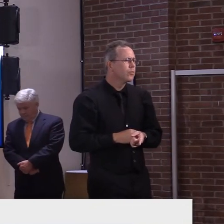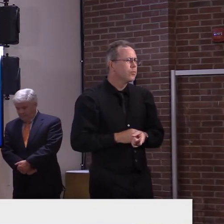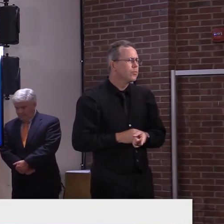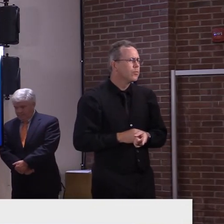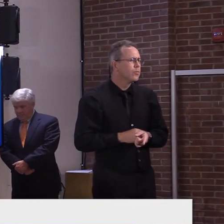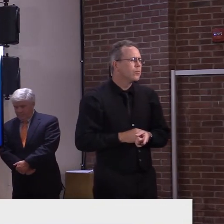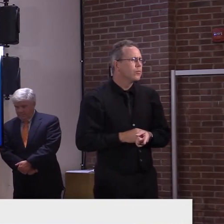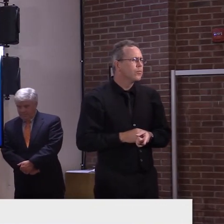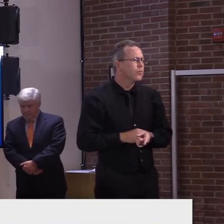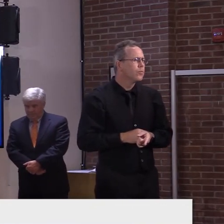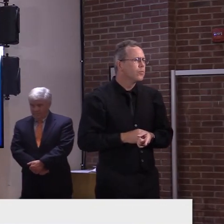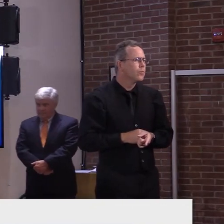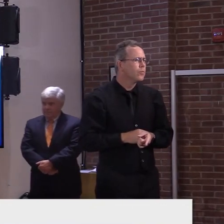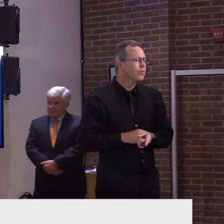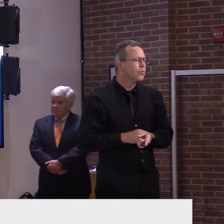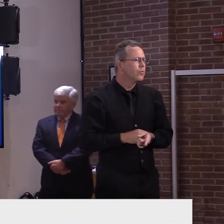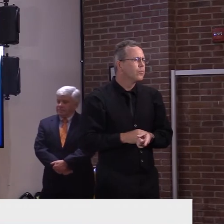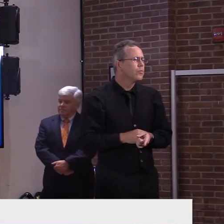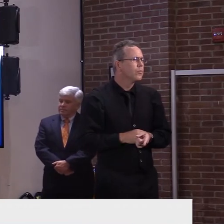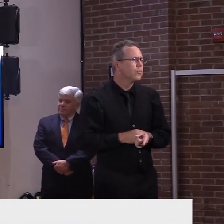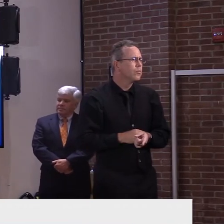with your department's